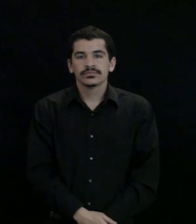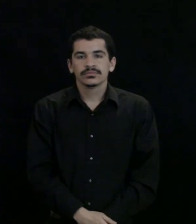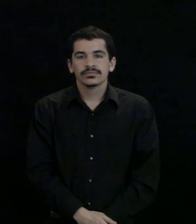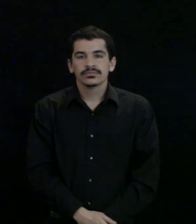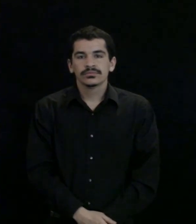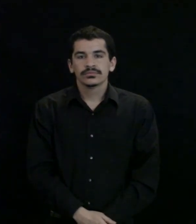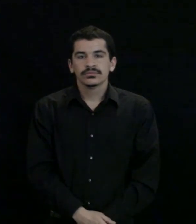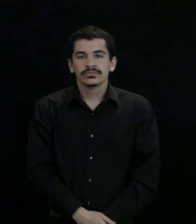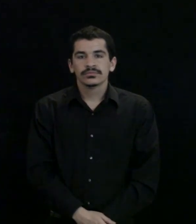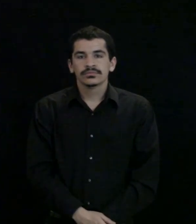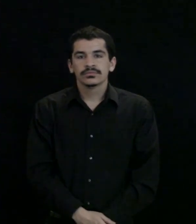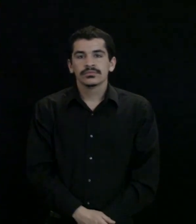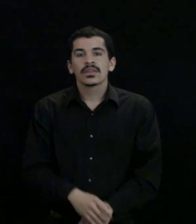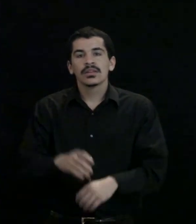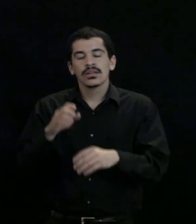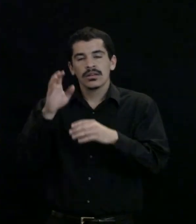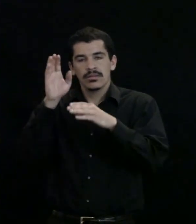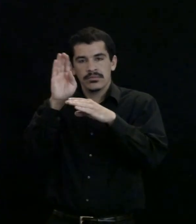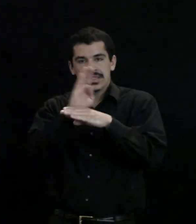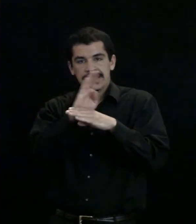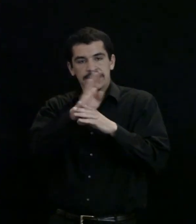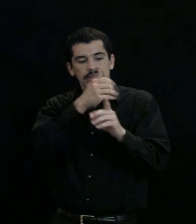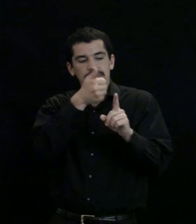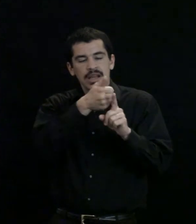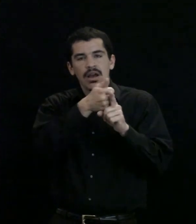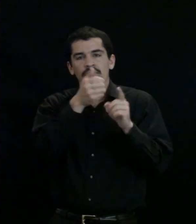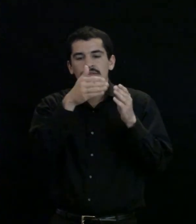These businesses would be open to the public.